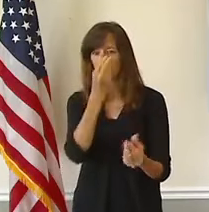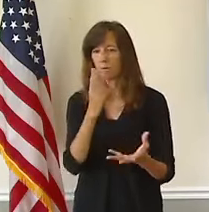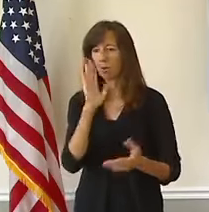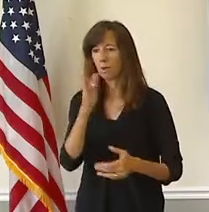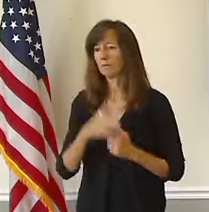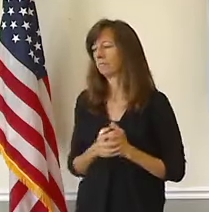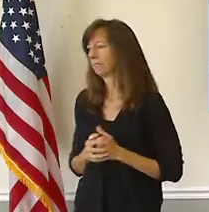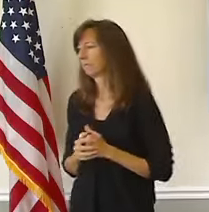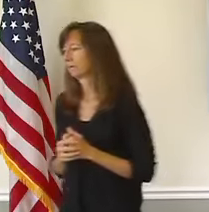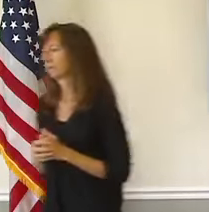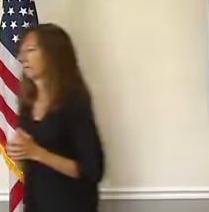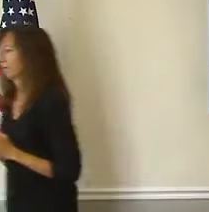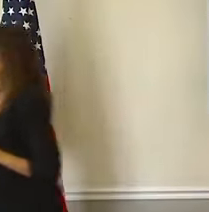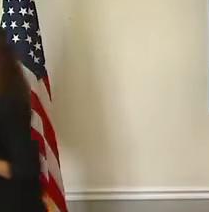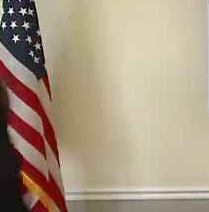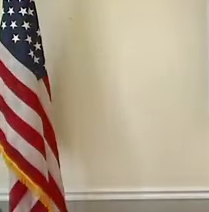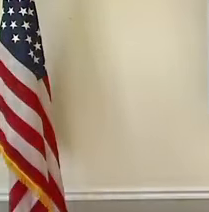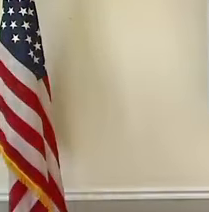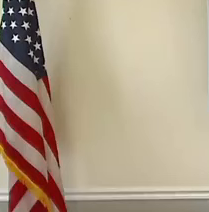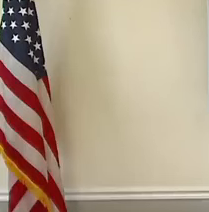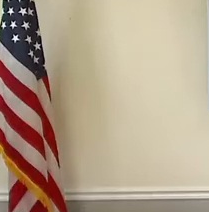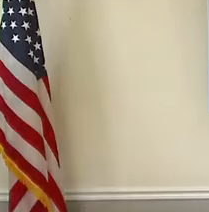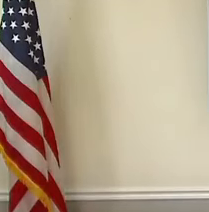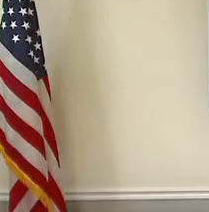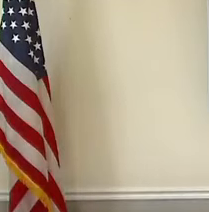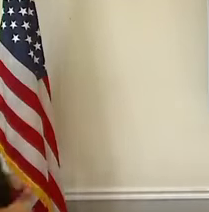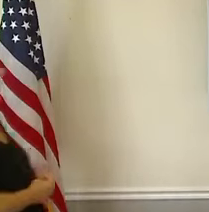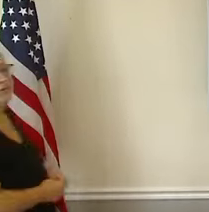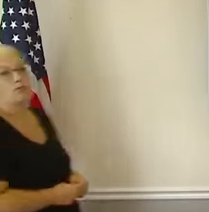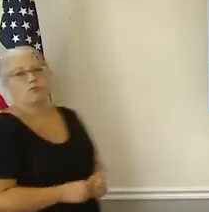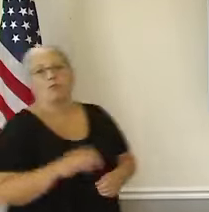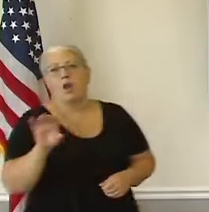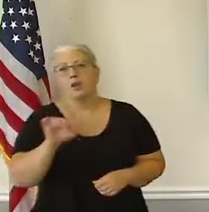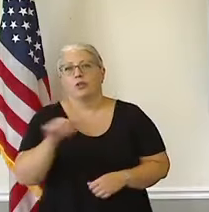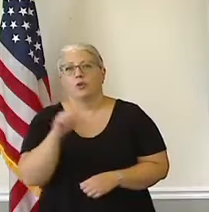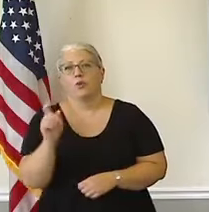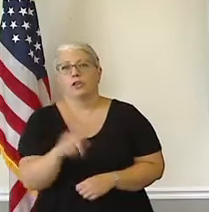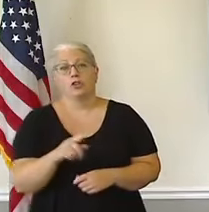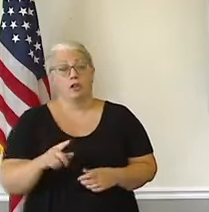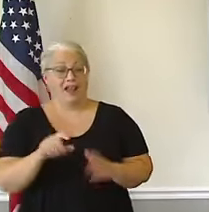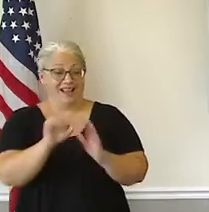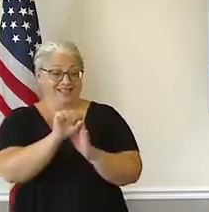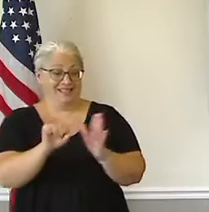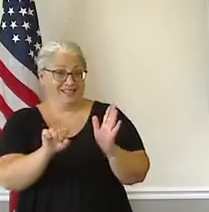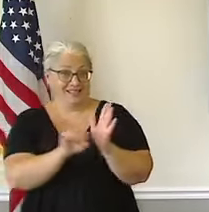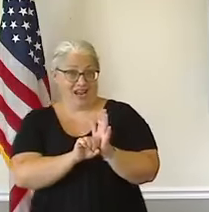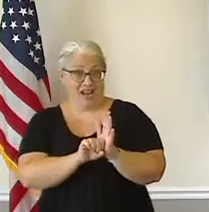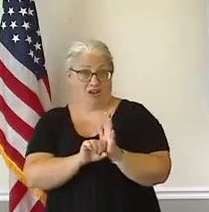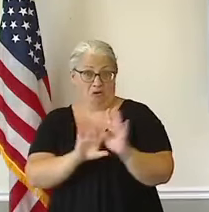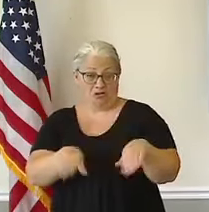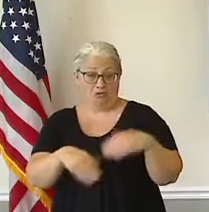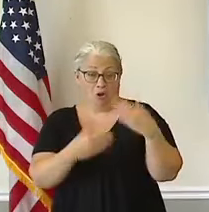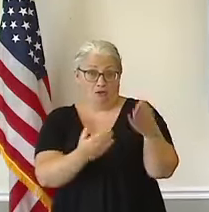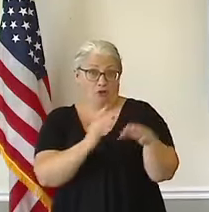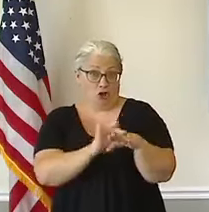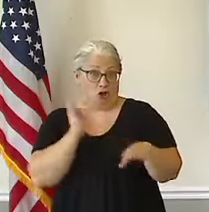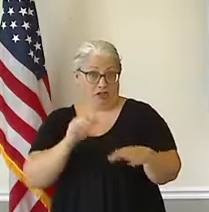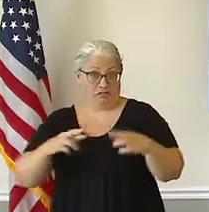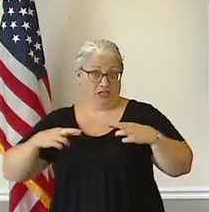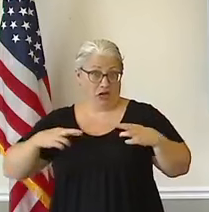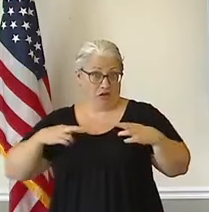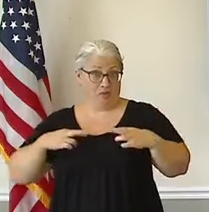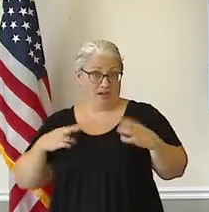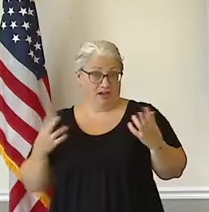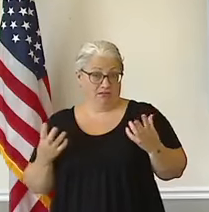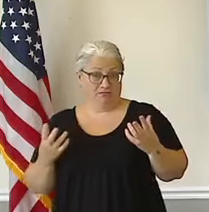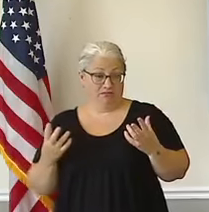early retirement incentive? That is not clear yet. The state has not come forward with